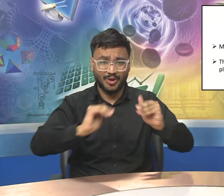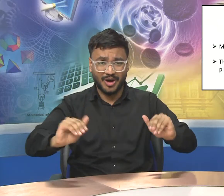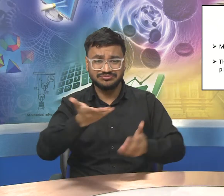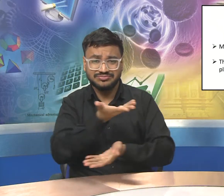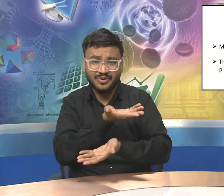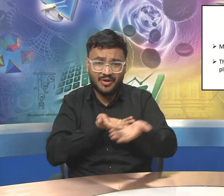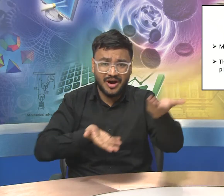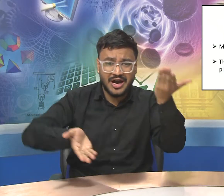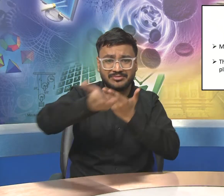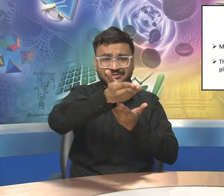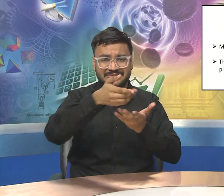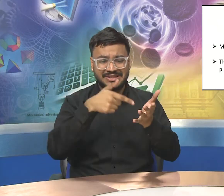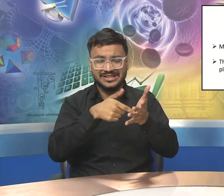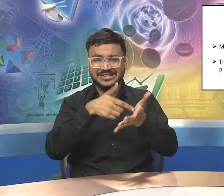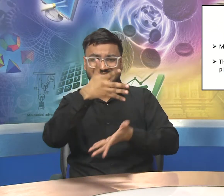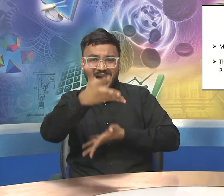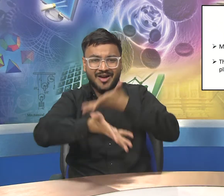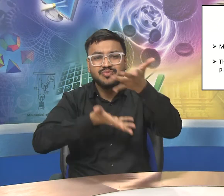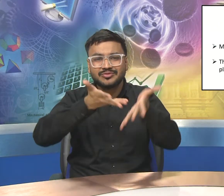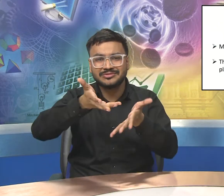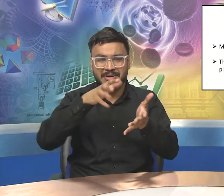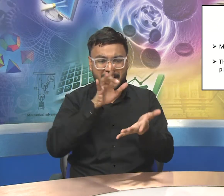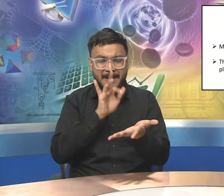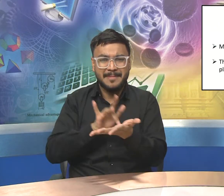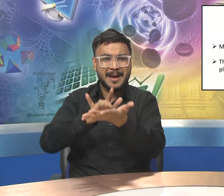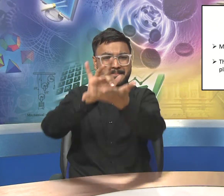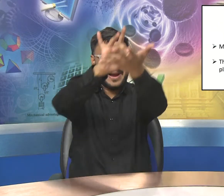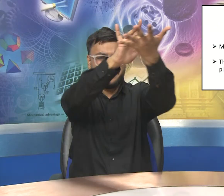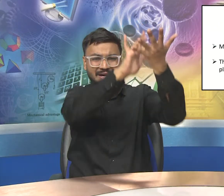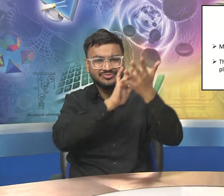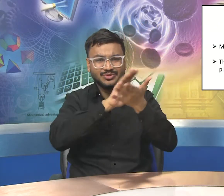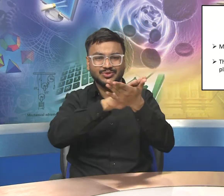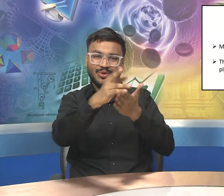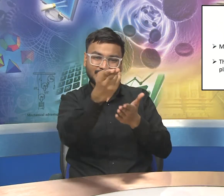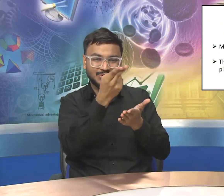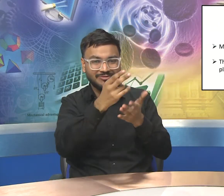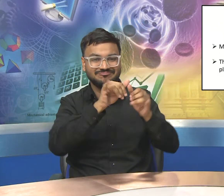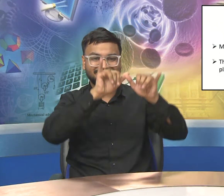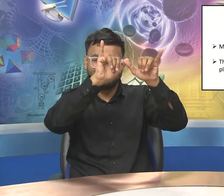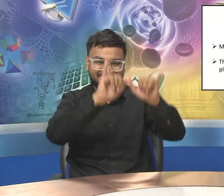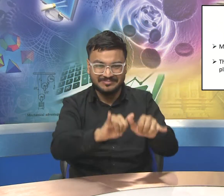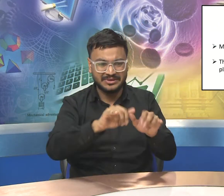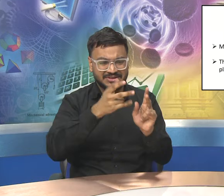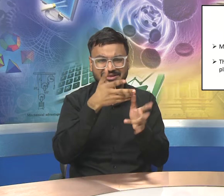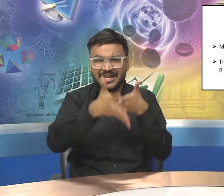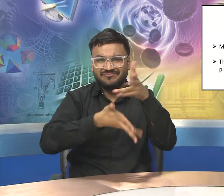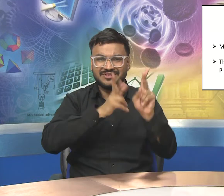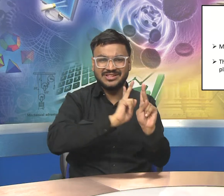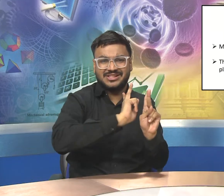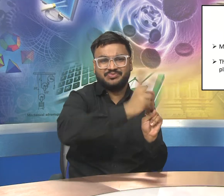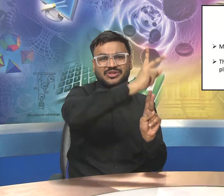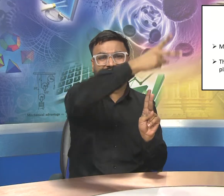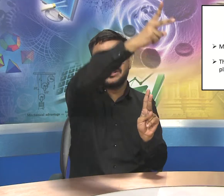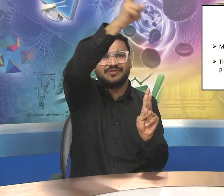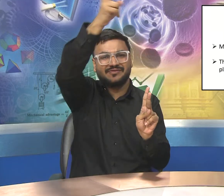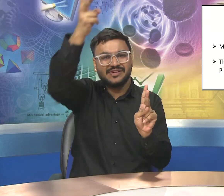The deaf learners used to come from various places and stay in these hostels.